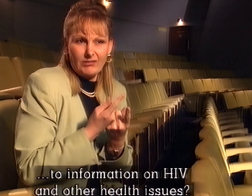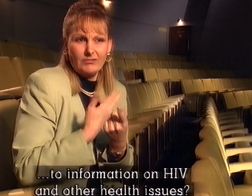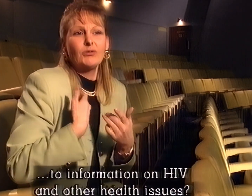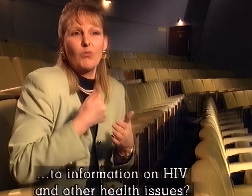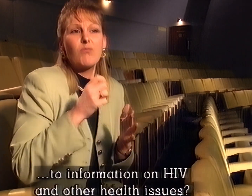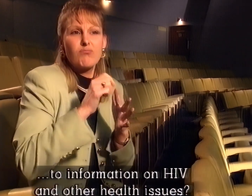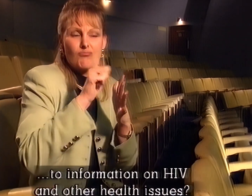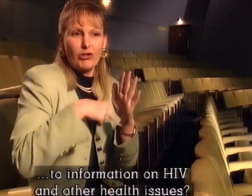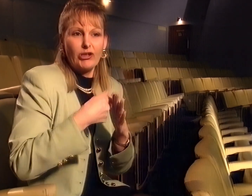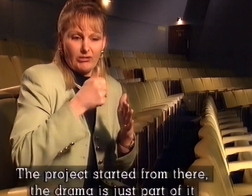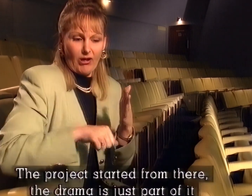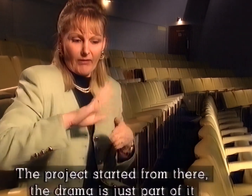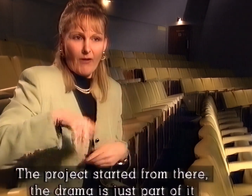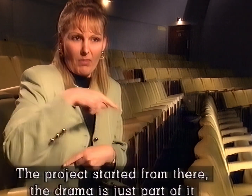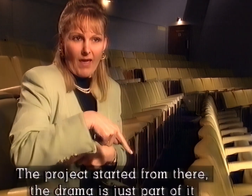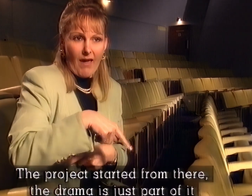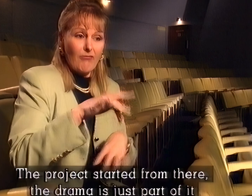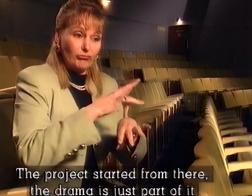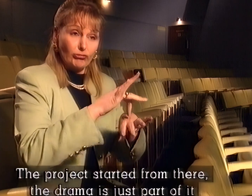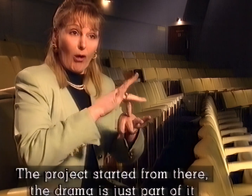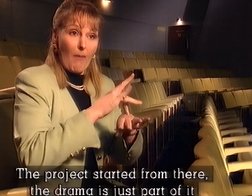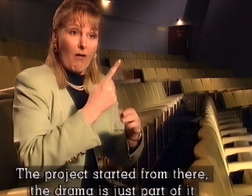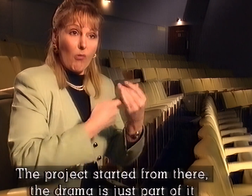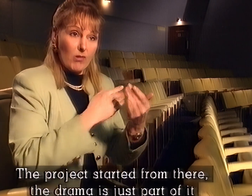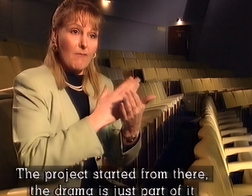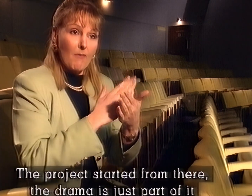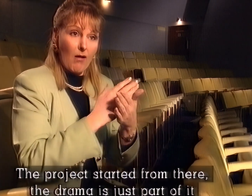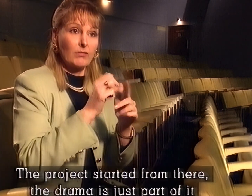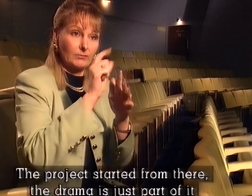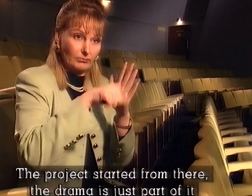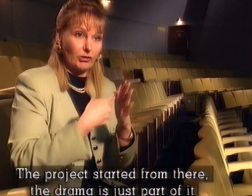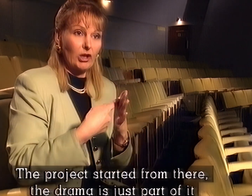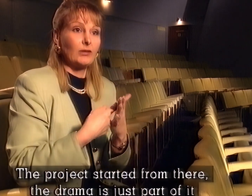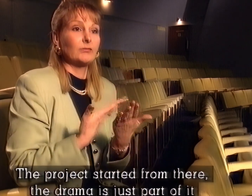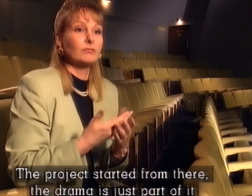health issues? So the project really started from there, and the drama is just part of it.